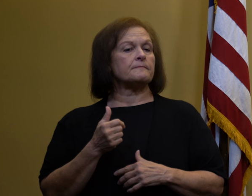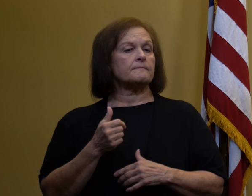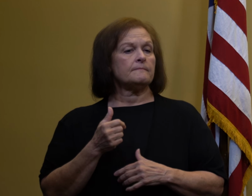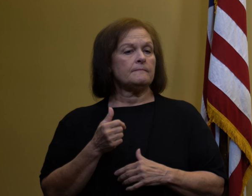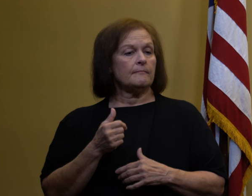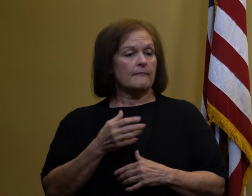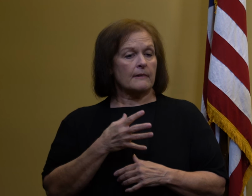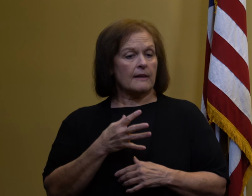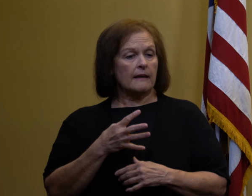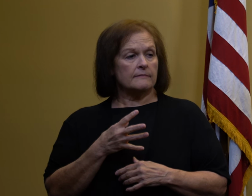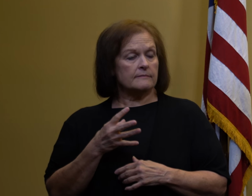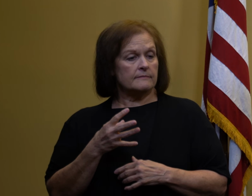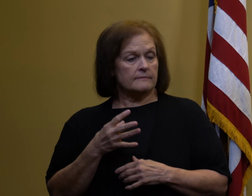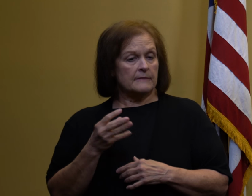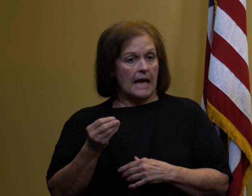external